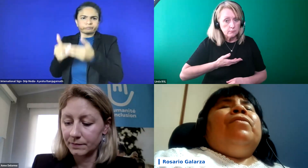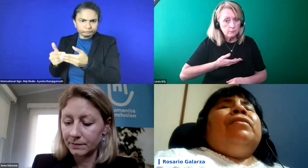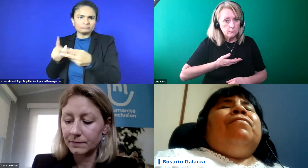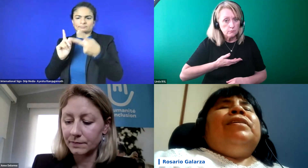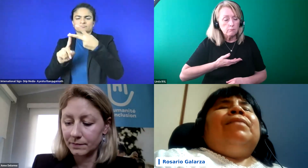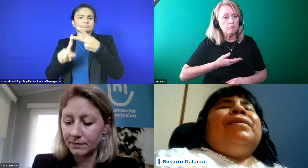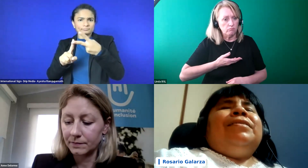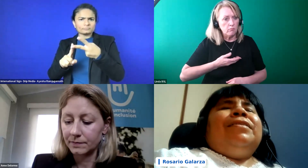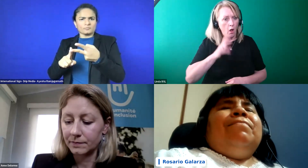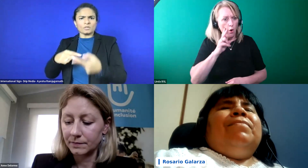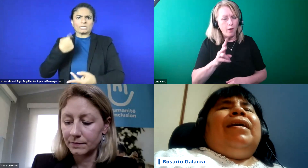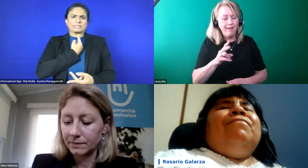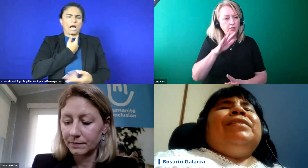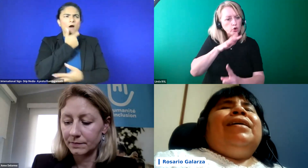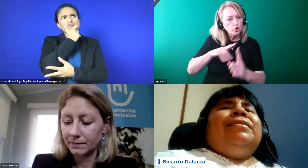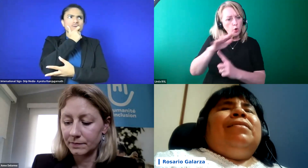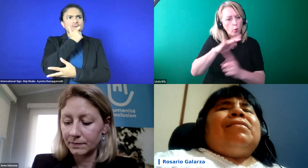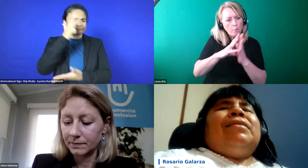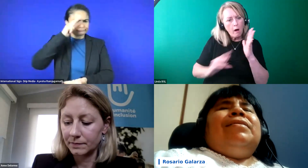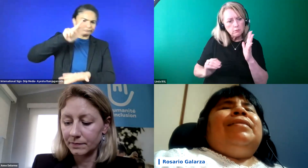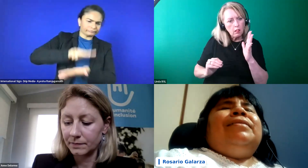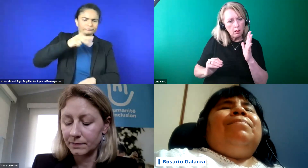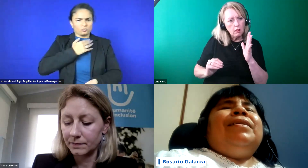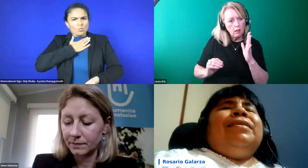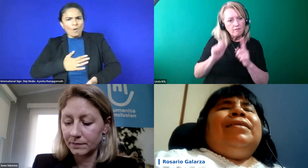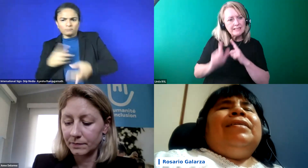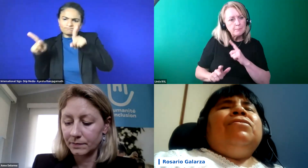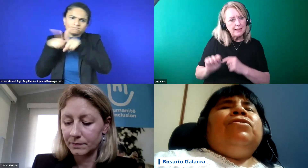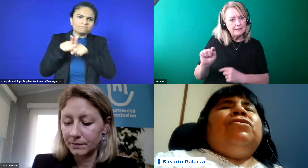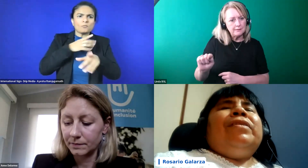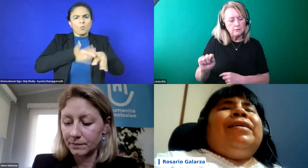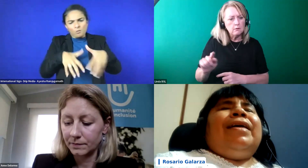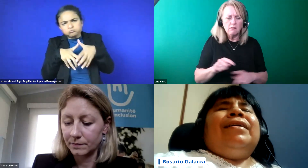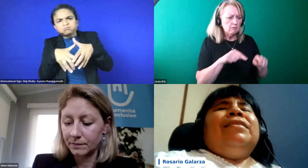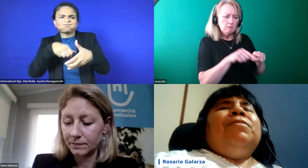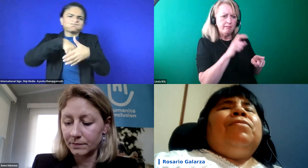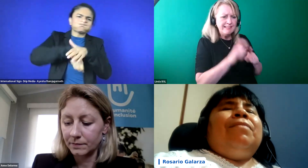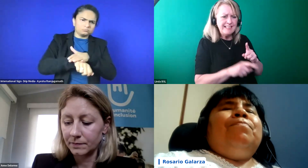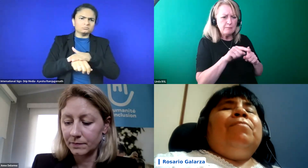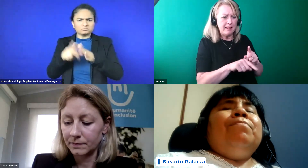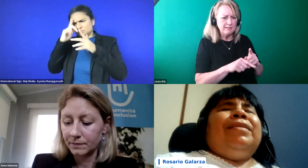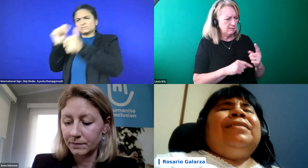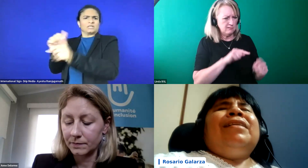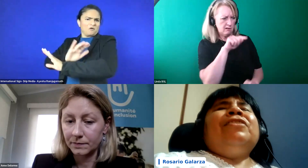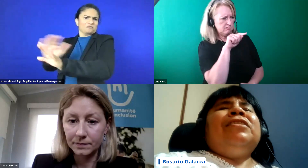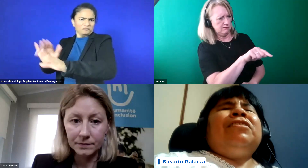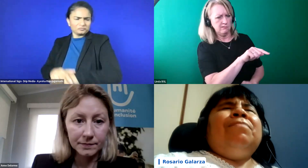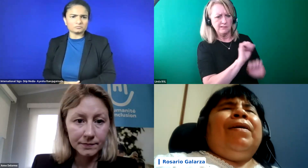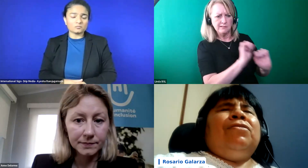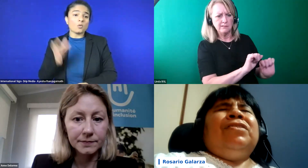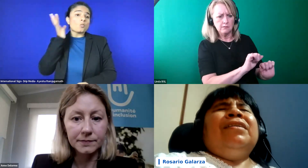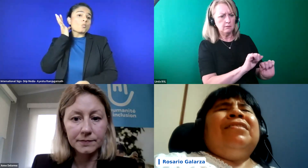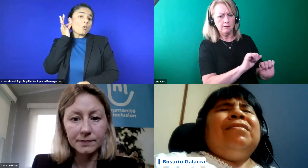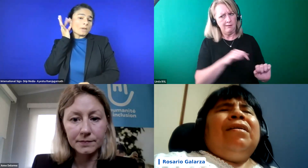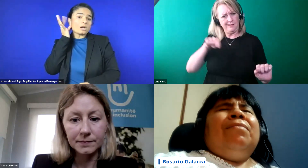social model of disability emphasize that disability is not solely an individual impairment, but is largely shaped